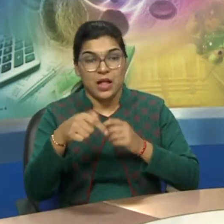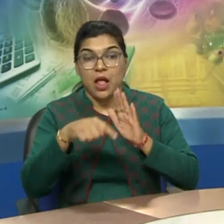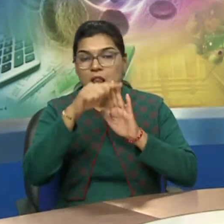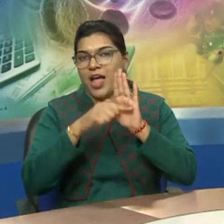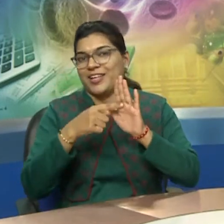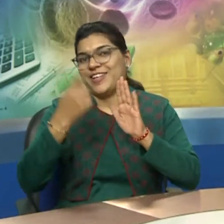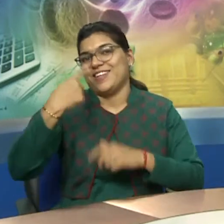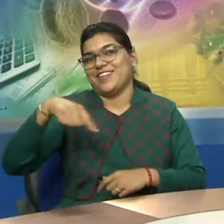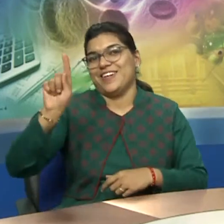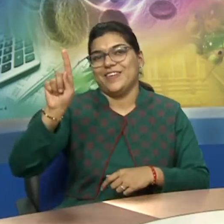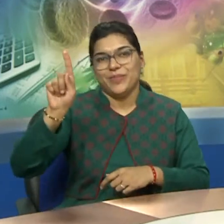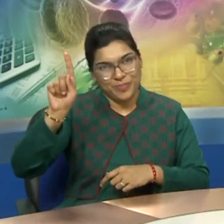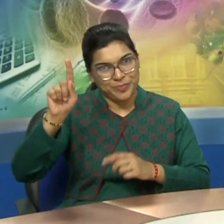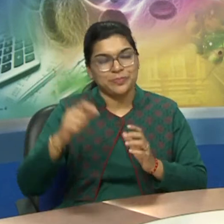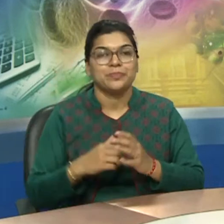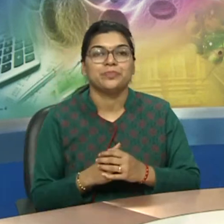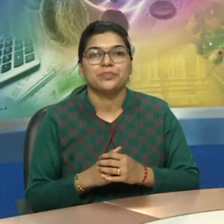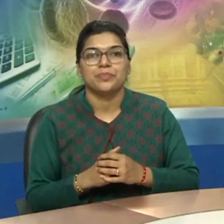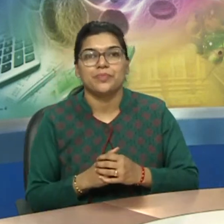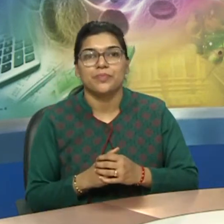if we are working in a team.